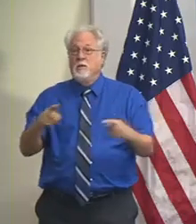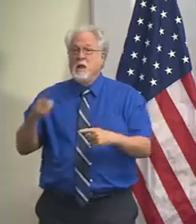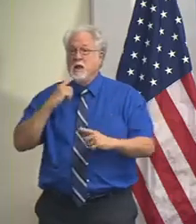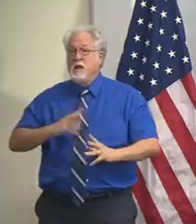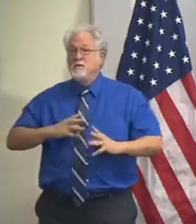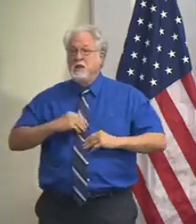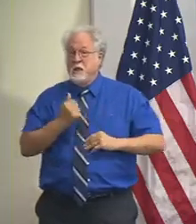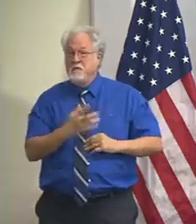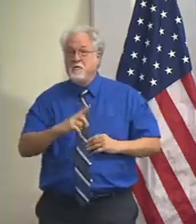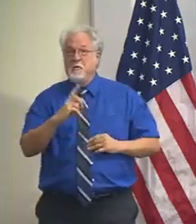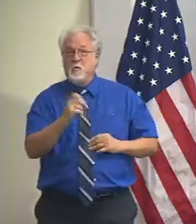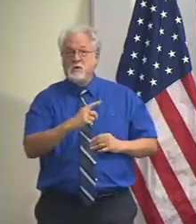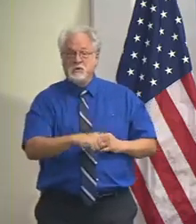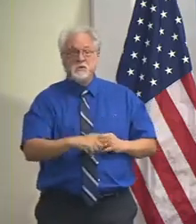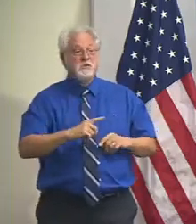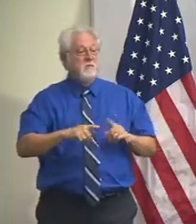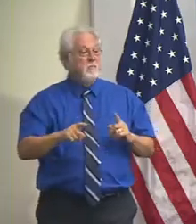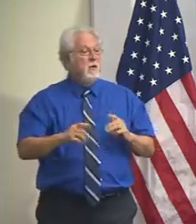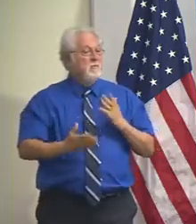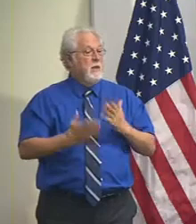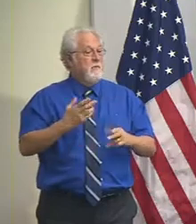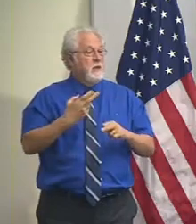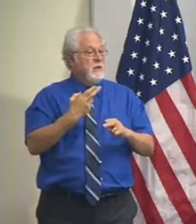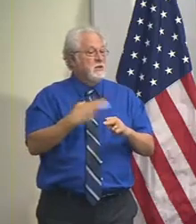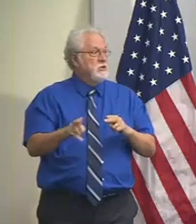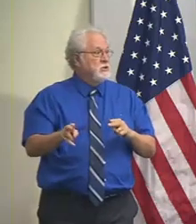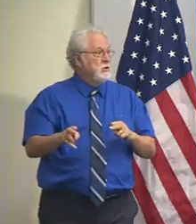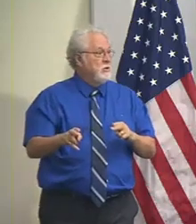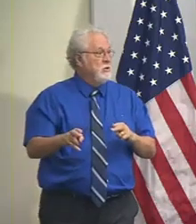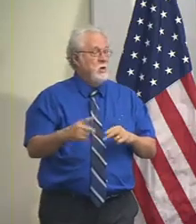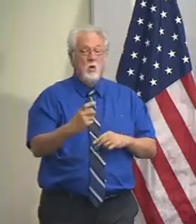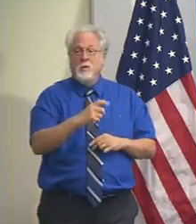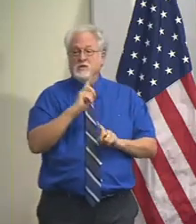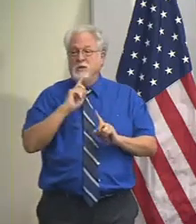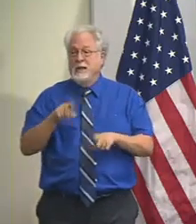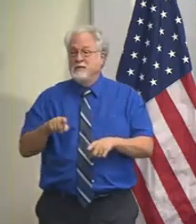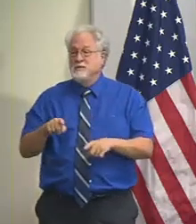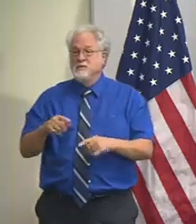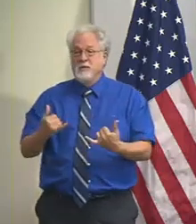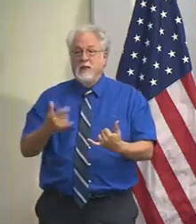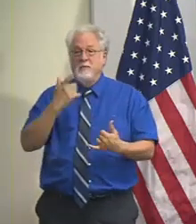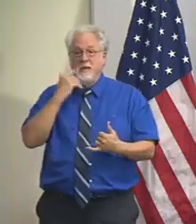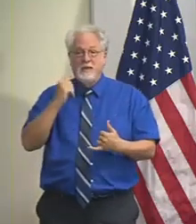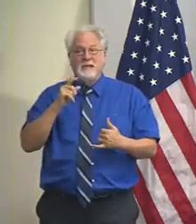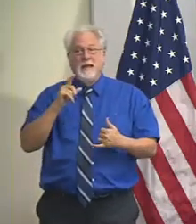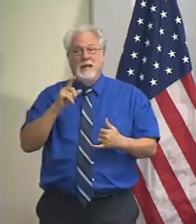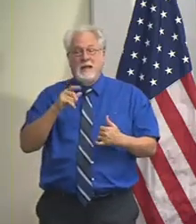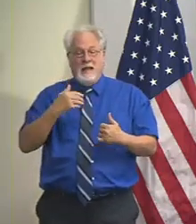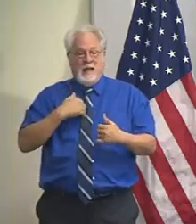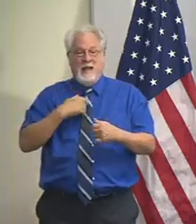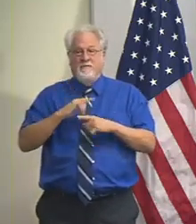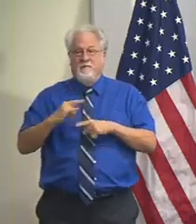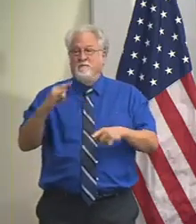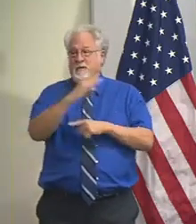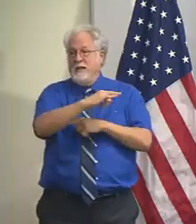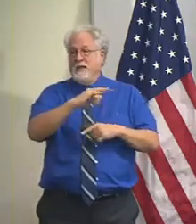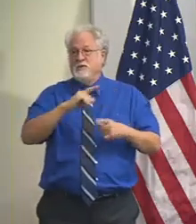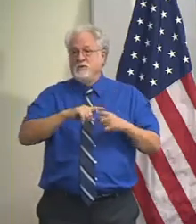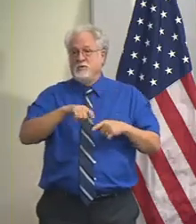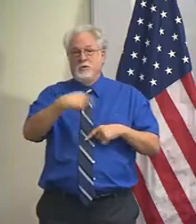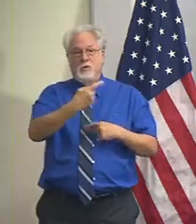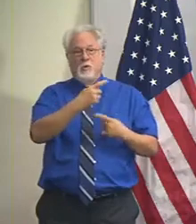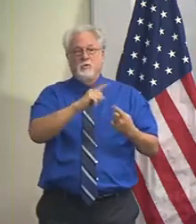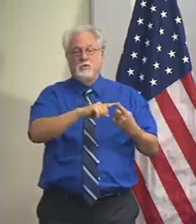a few questions, but it may be a short question and answers today because I do have a flight scheduled to take me